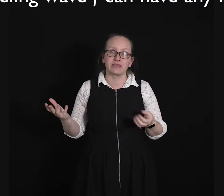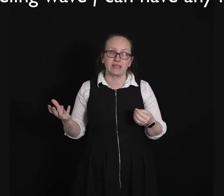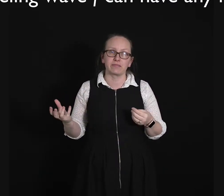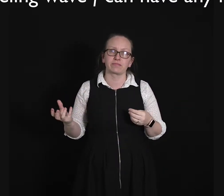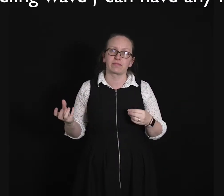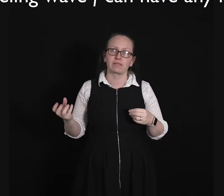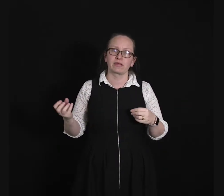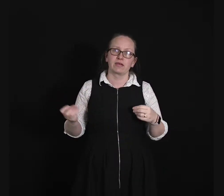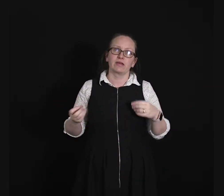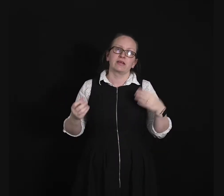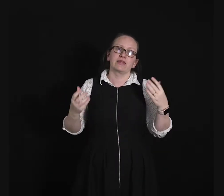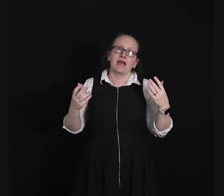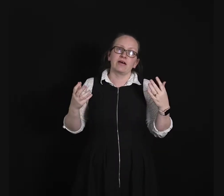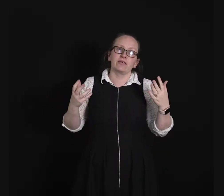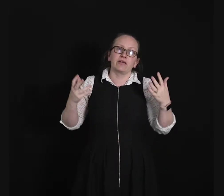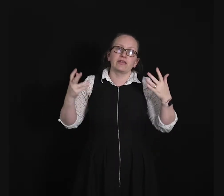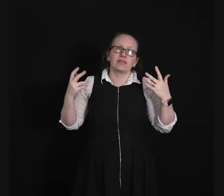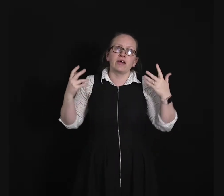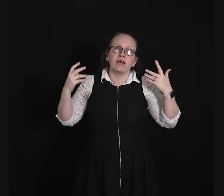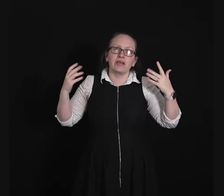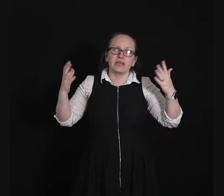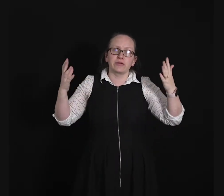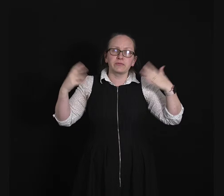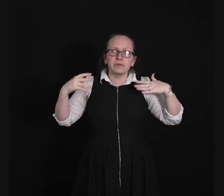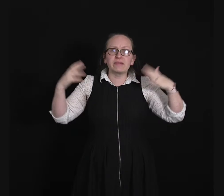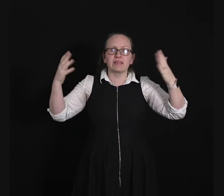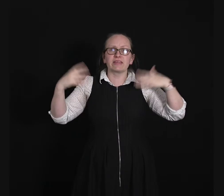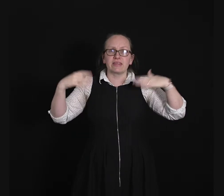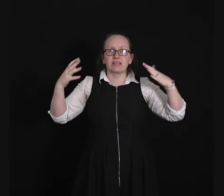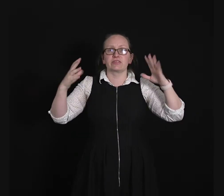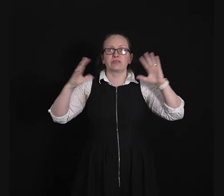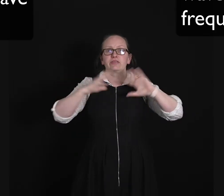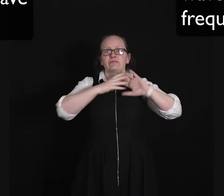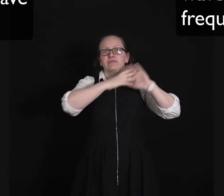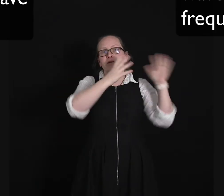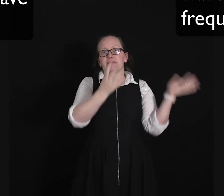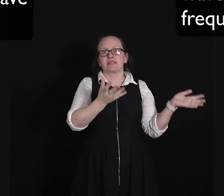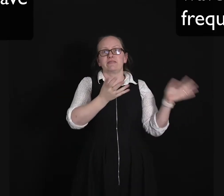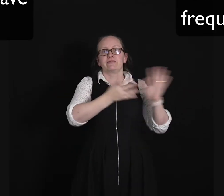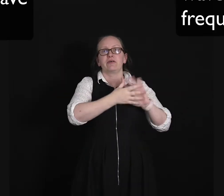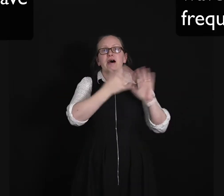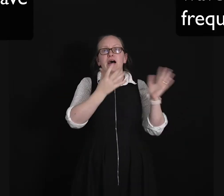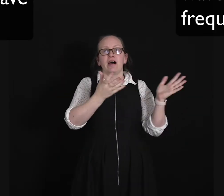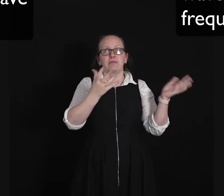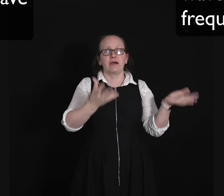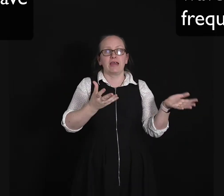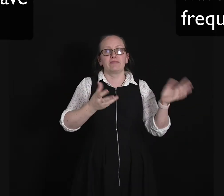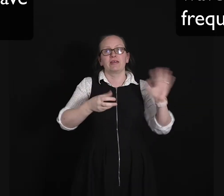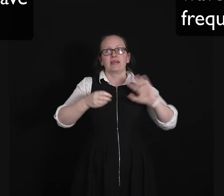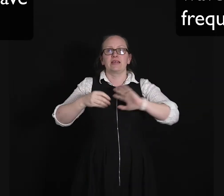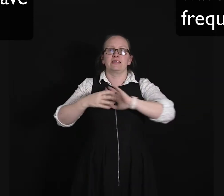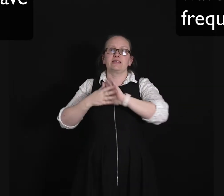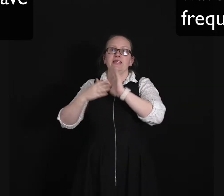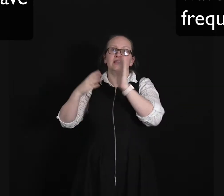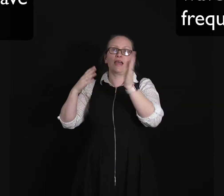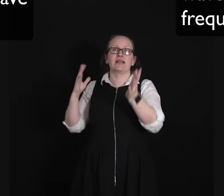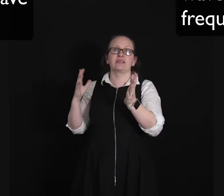frequency. Now, the equivalent thing to frequency for our wave is the